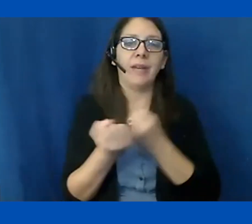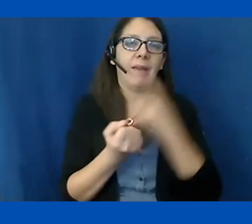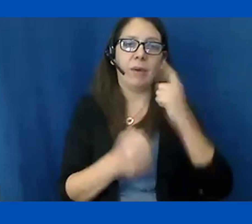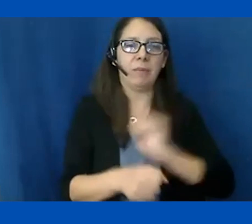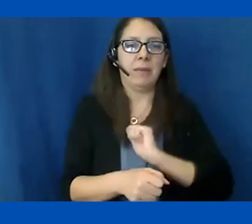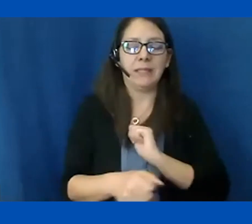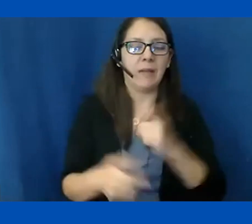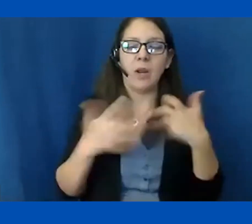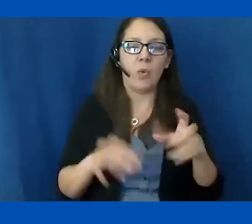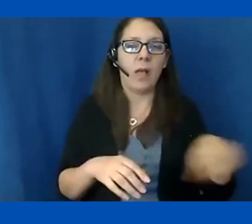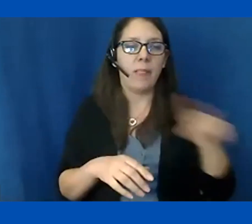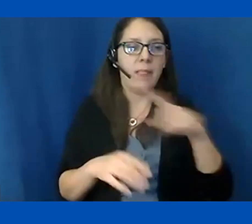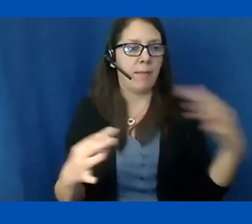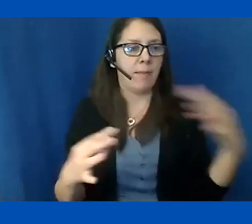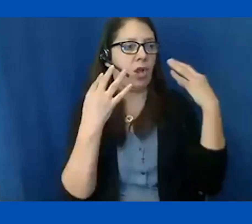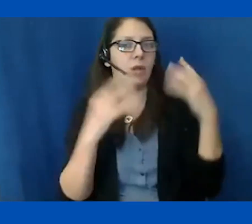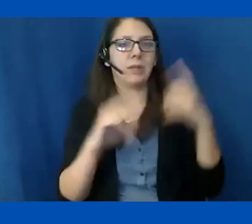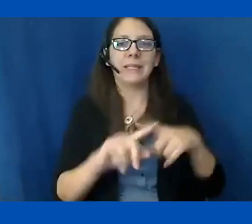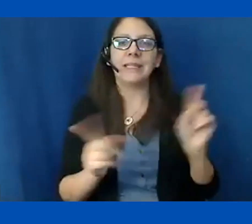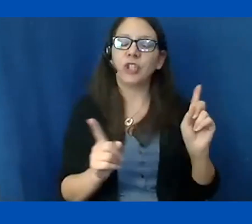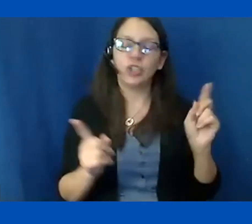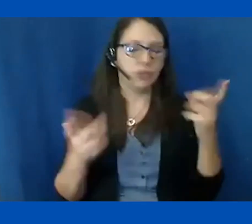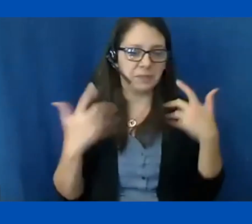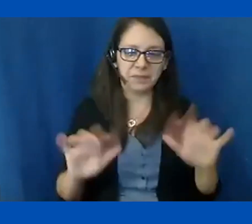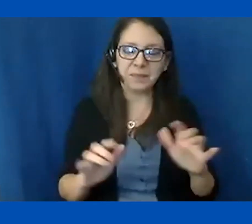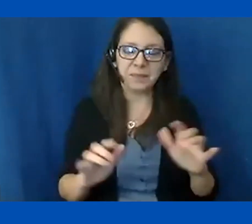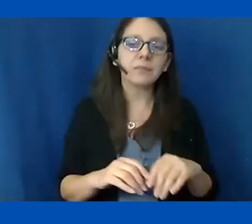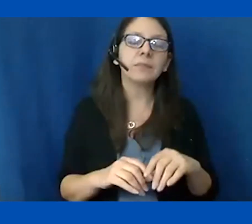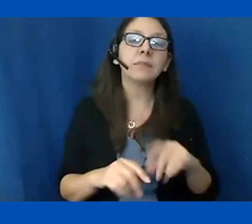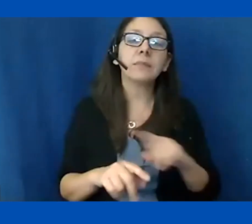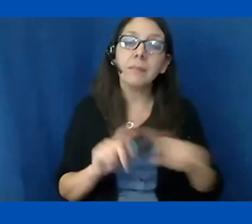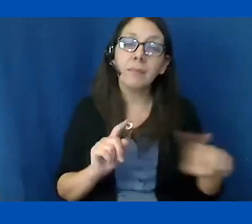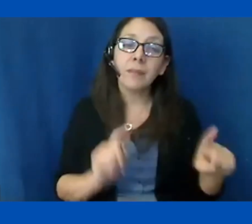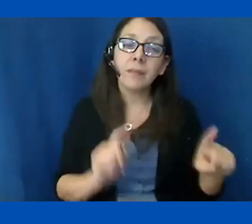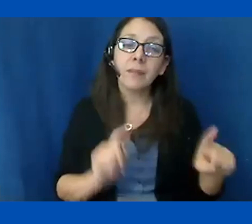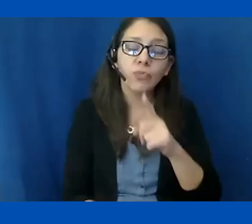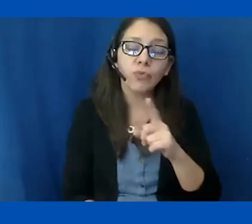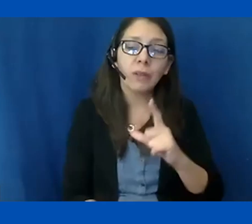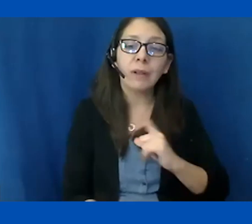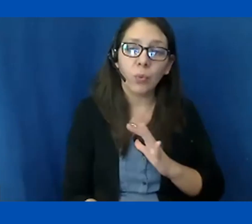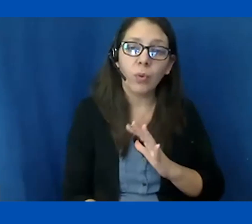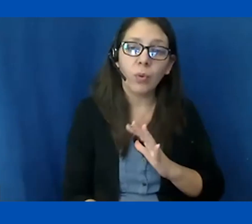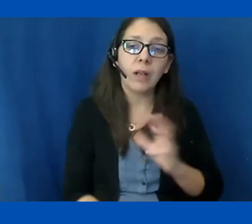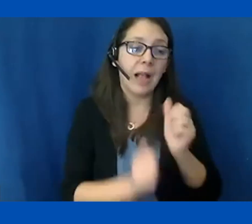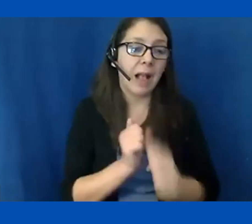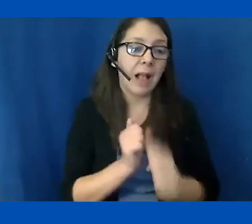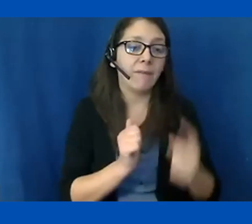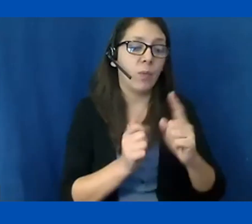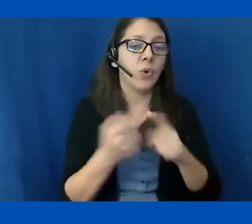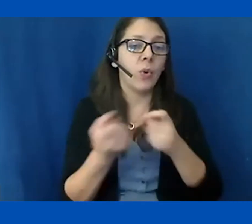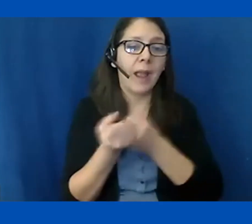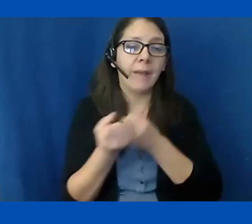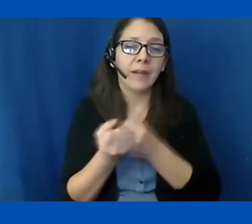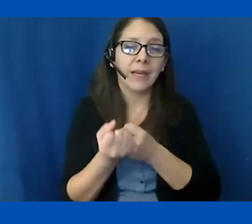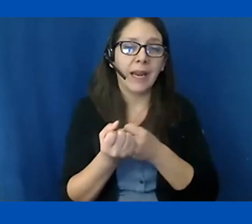be different. And, you know, I'm onto something really cool in the fact that everybody advocates in some way or fashion for something,